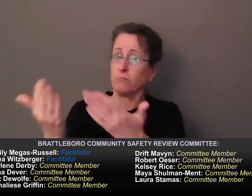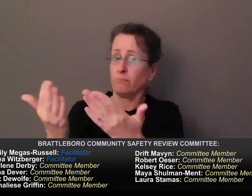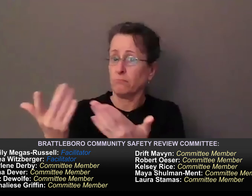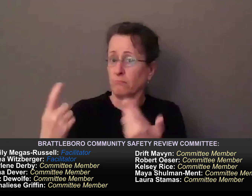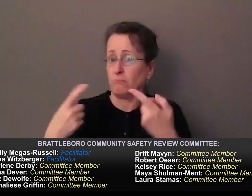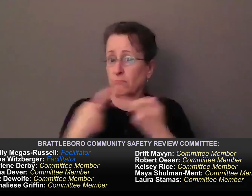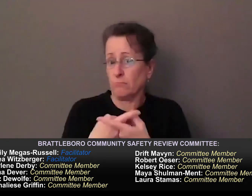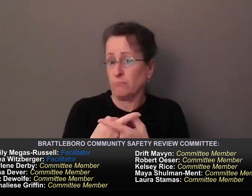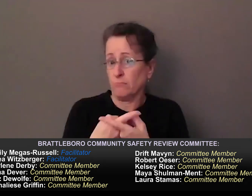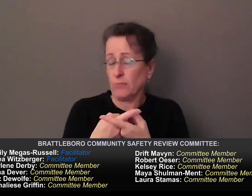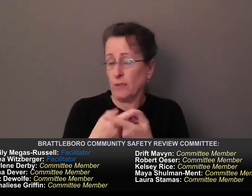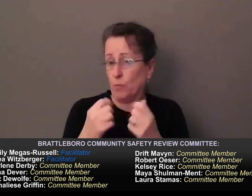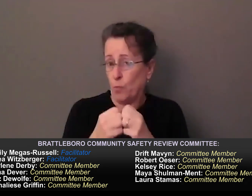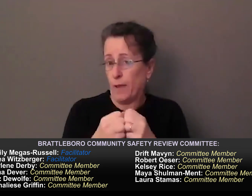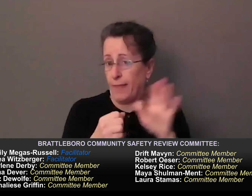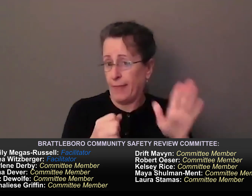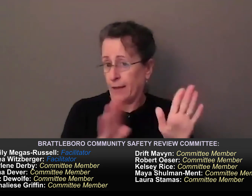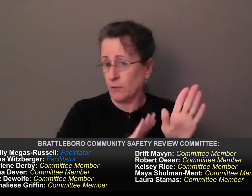And